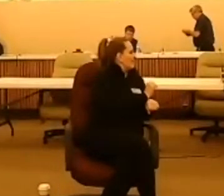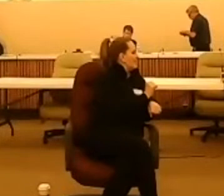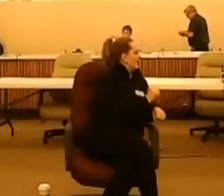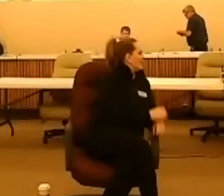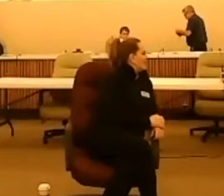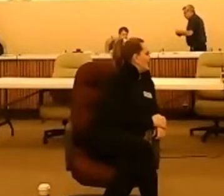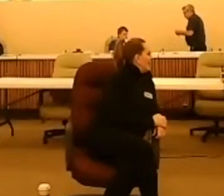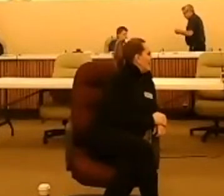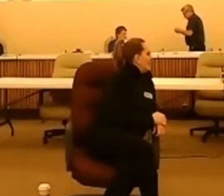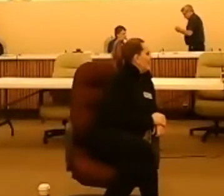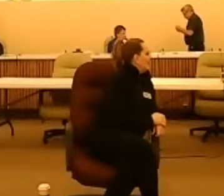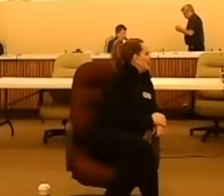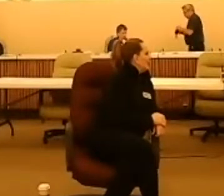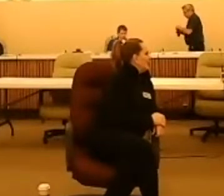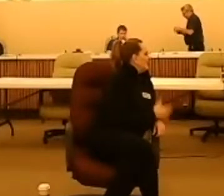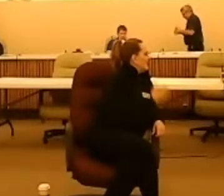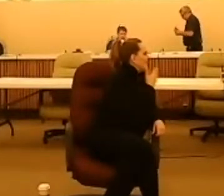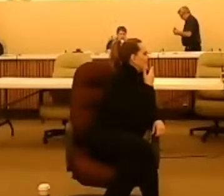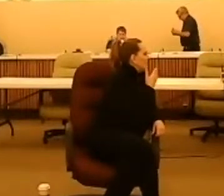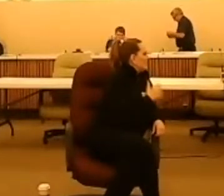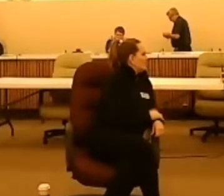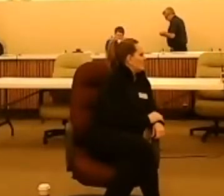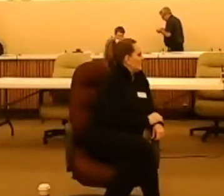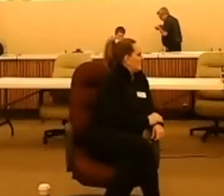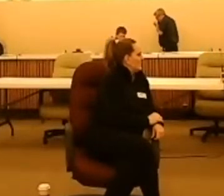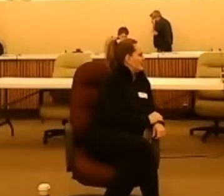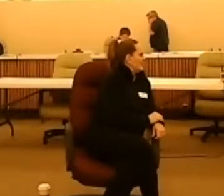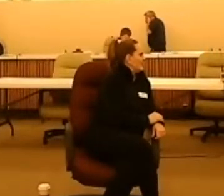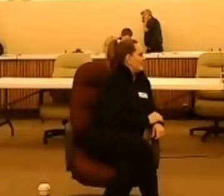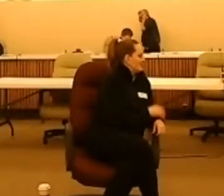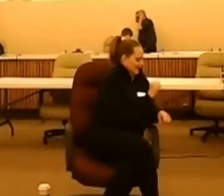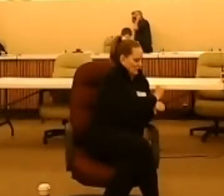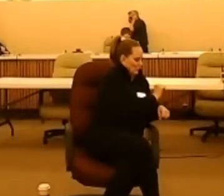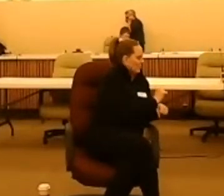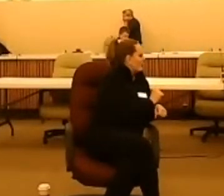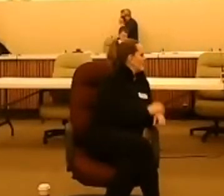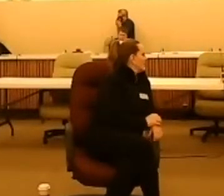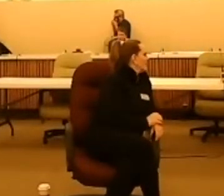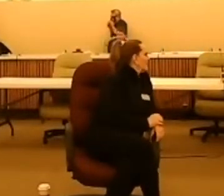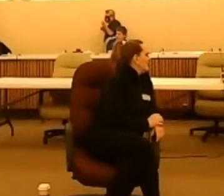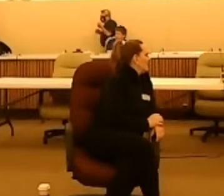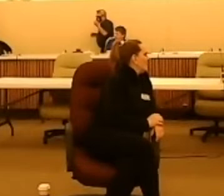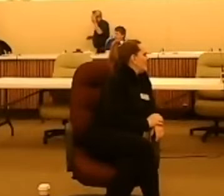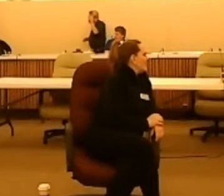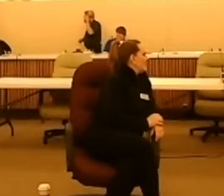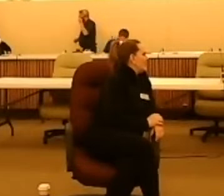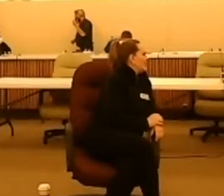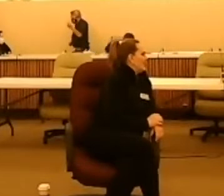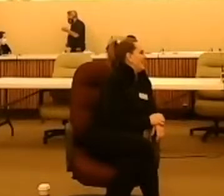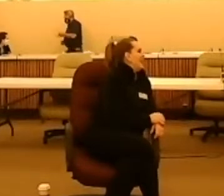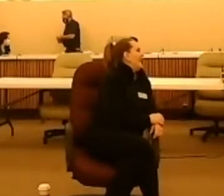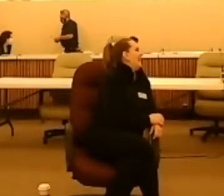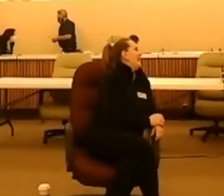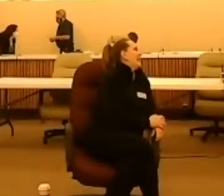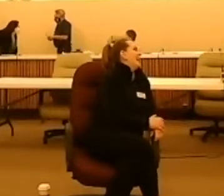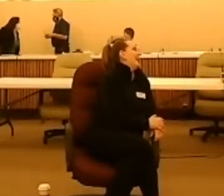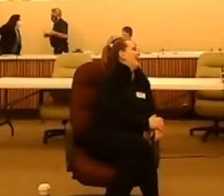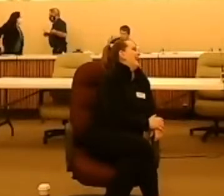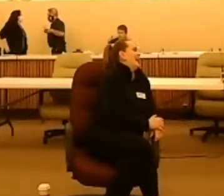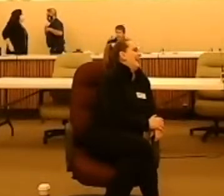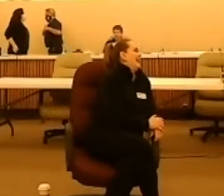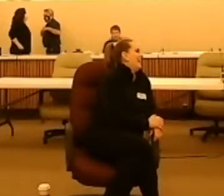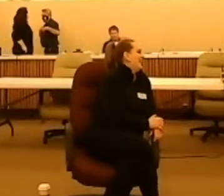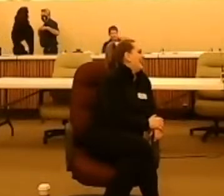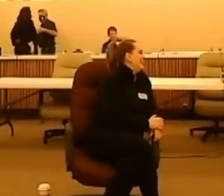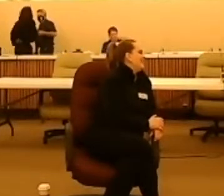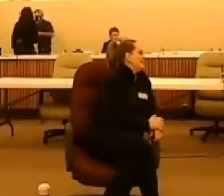That thank you? What's thank you? What's thank you? That's thank you. What's this? Work? That's work? Oh, hell, I picked the wrong thing. So